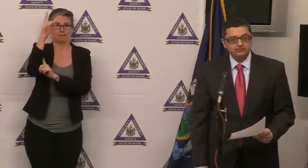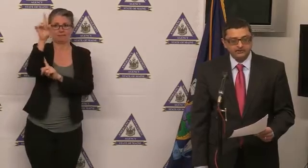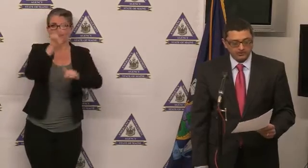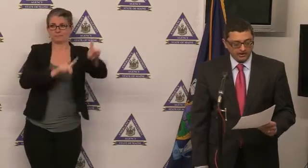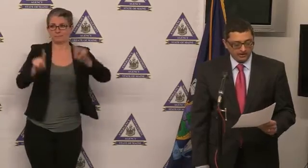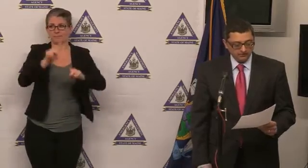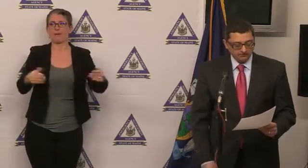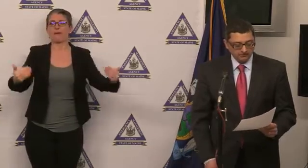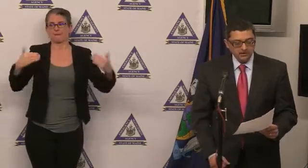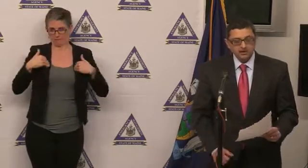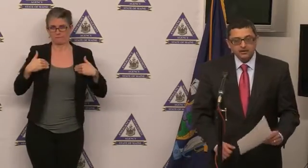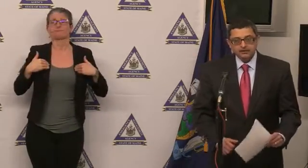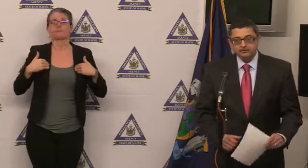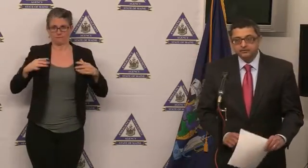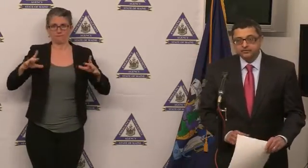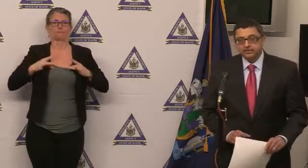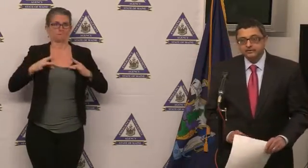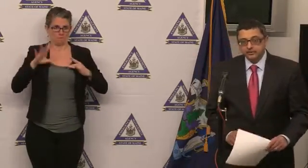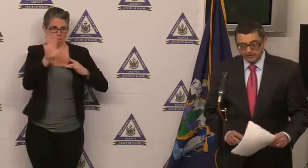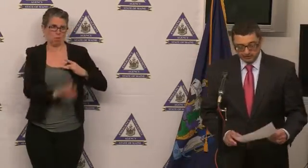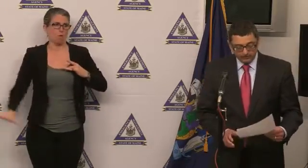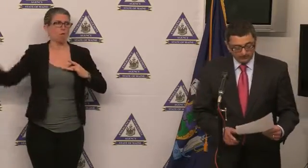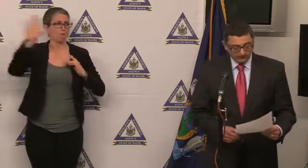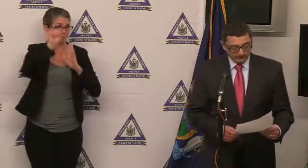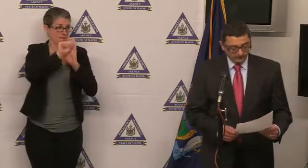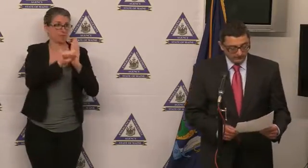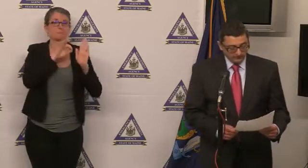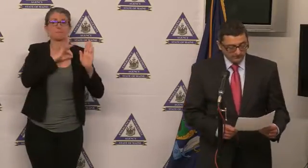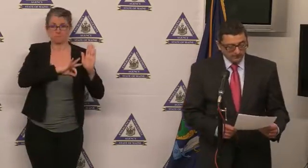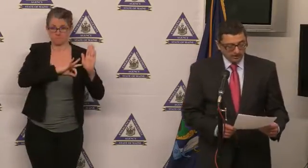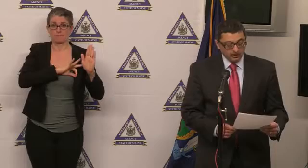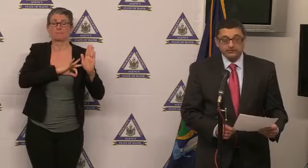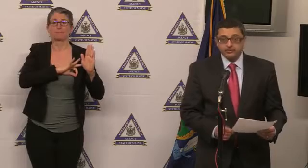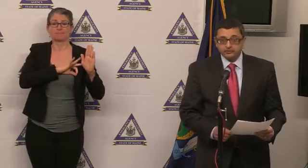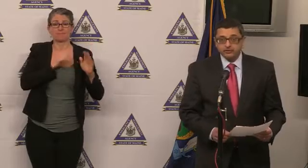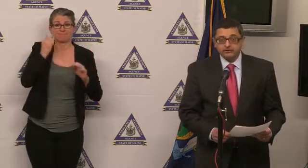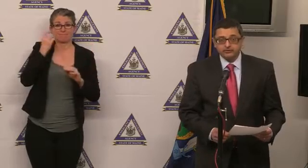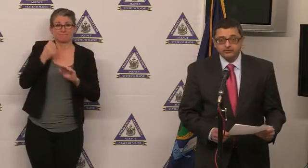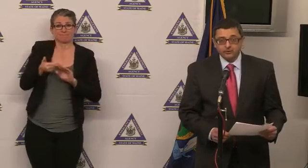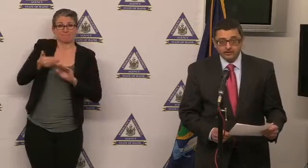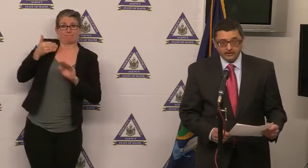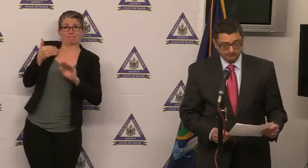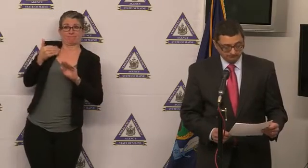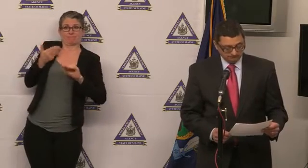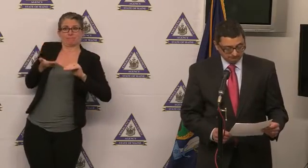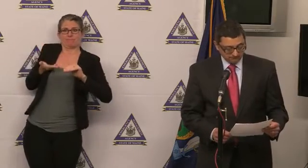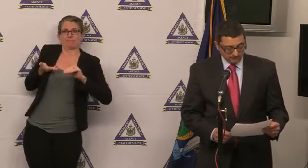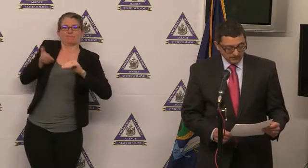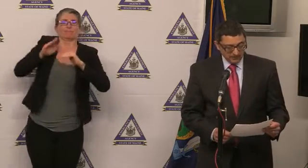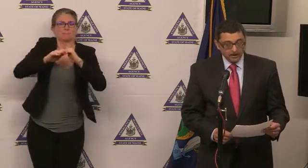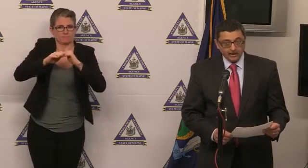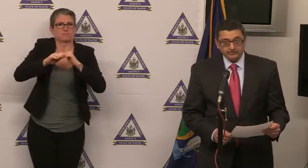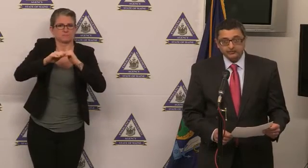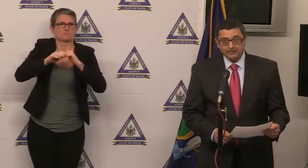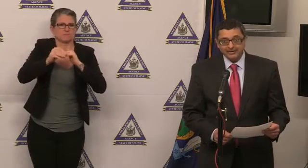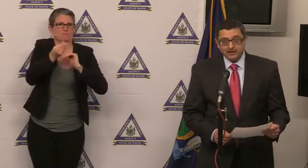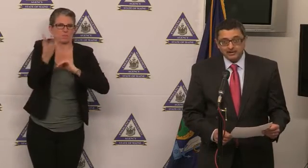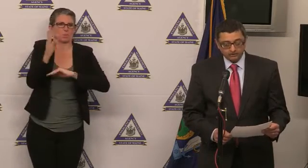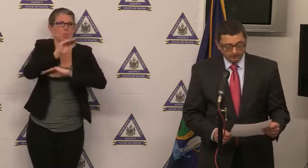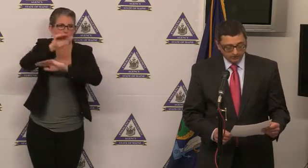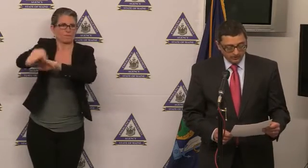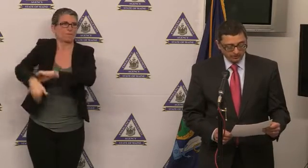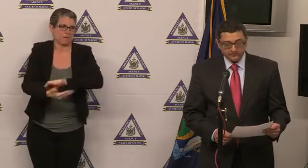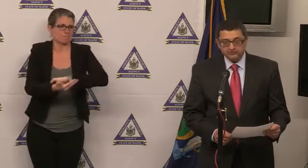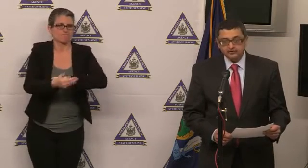COVID-19 statewide. This reflects an increase of several cases overnight. As of right